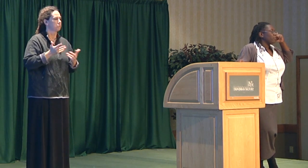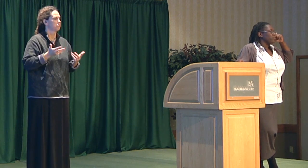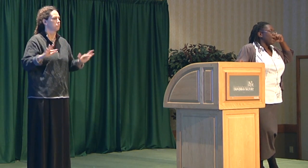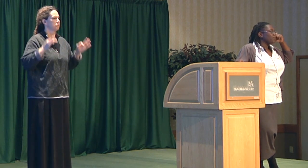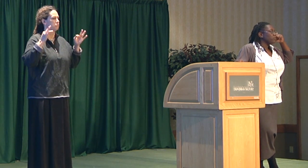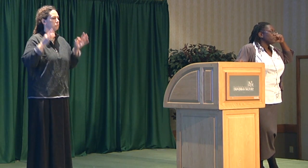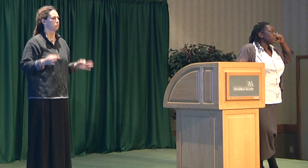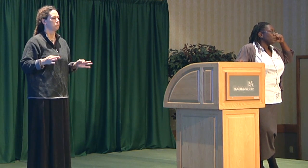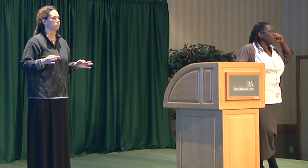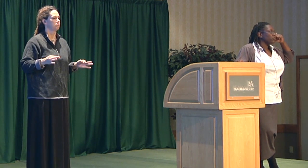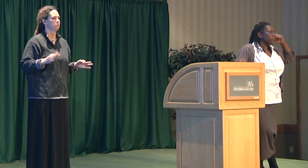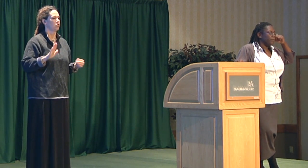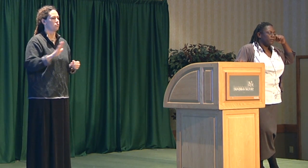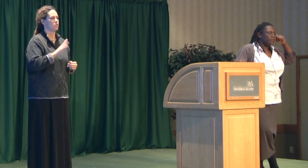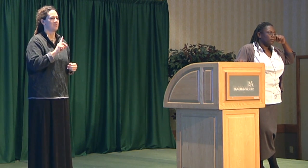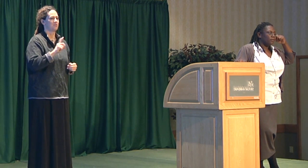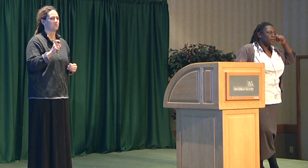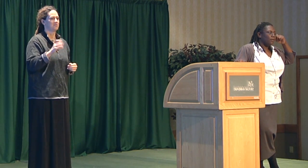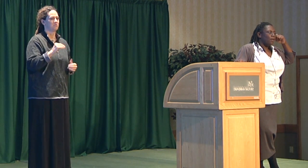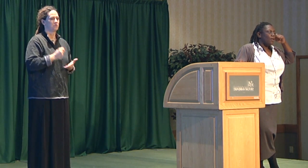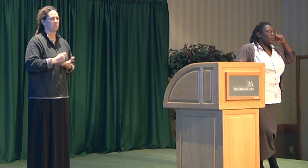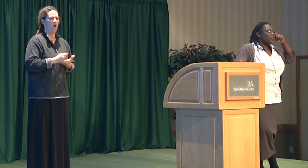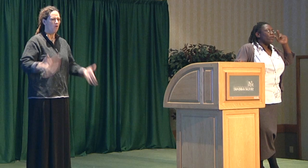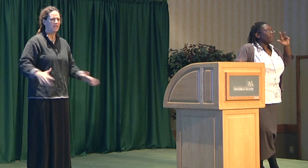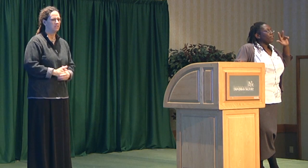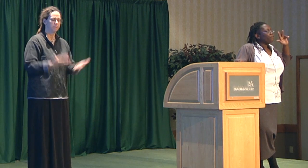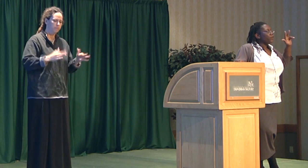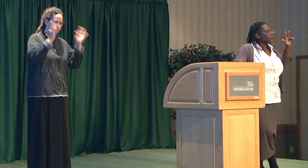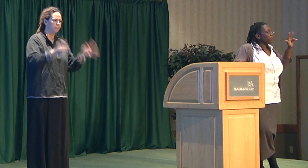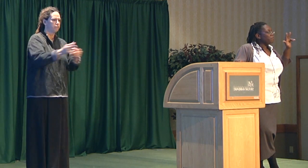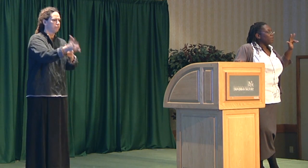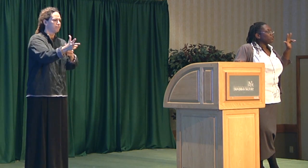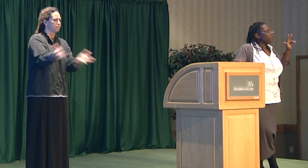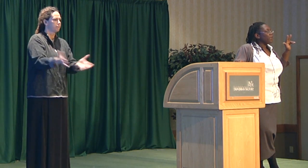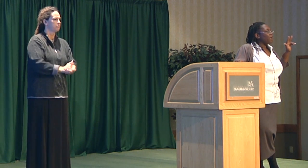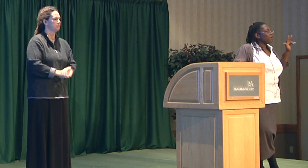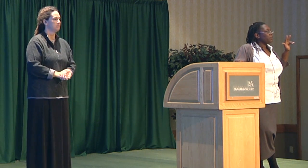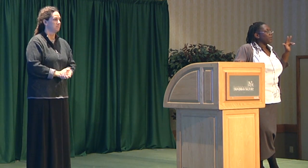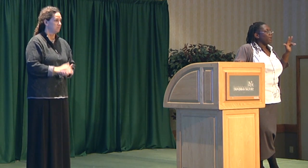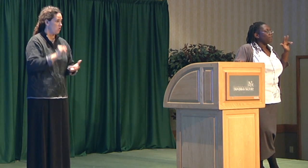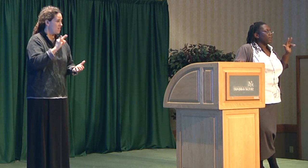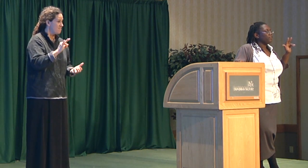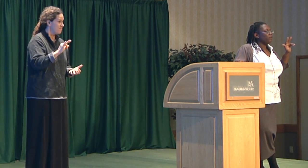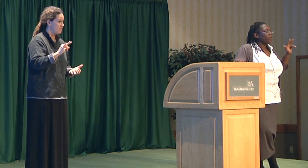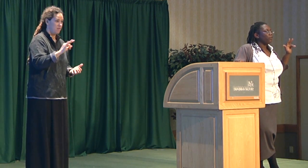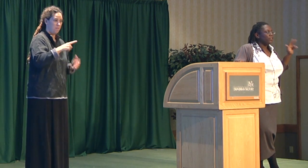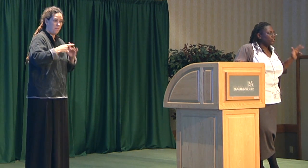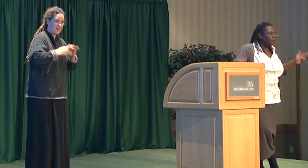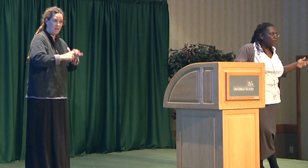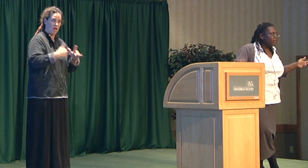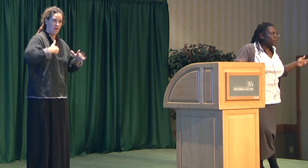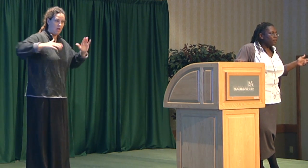decision about your diagnosis and your treatment. So if in the first 3 minutes you cannot communicate effectively what